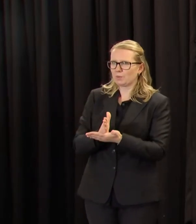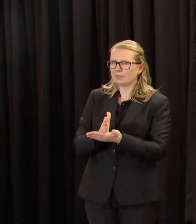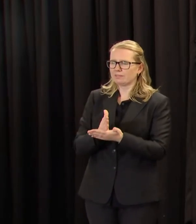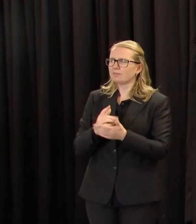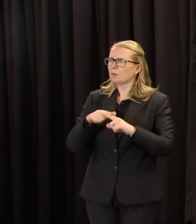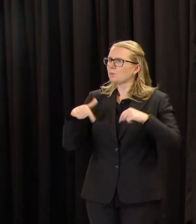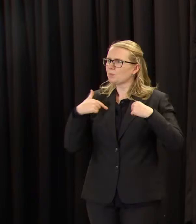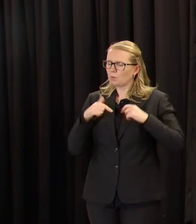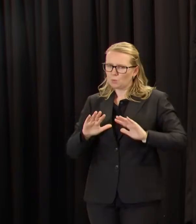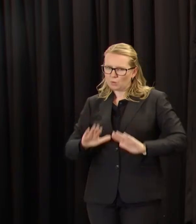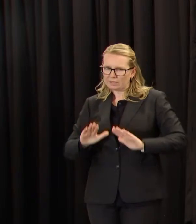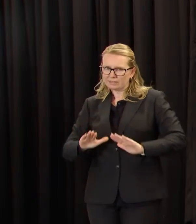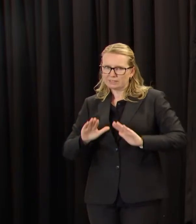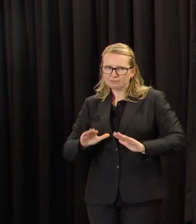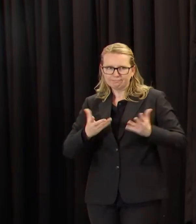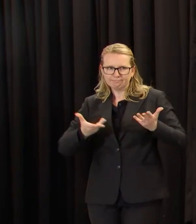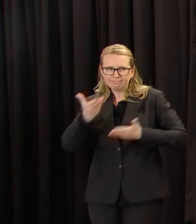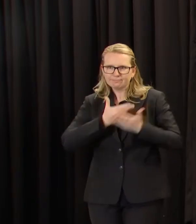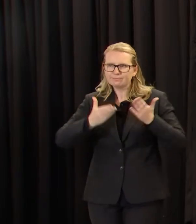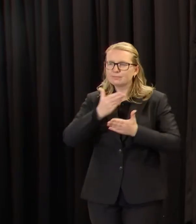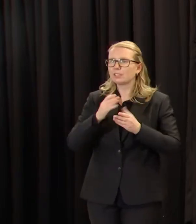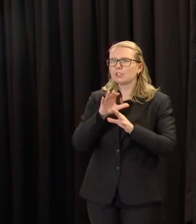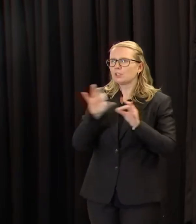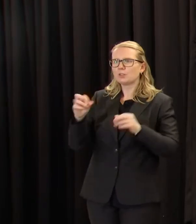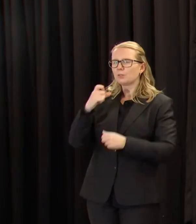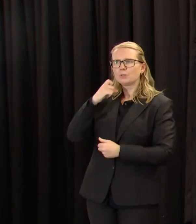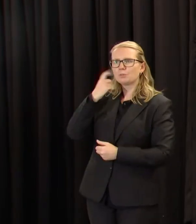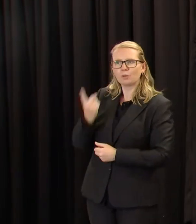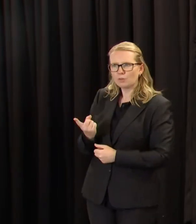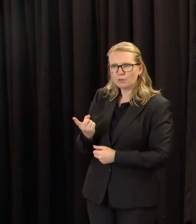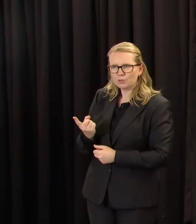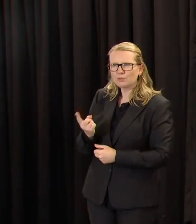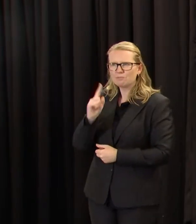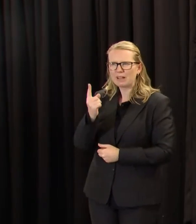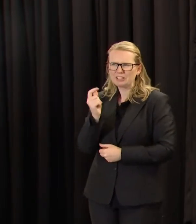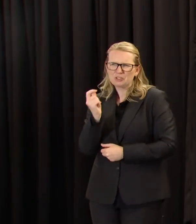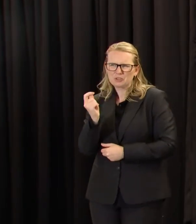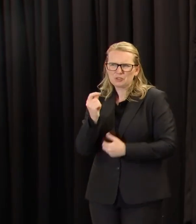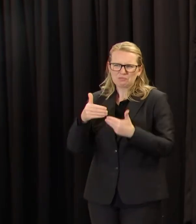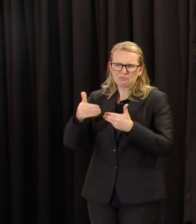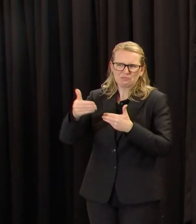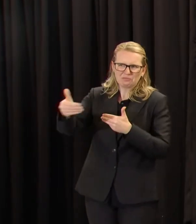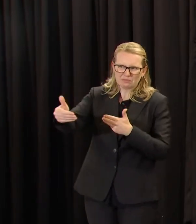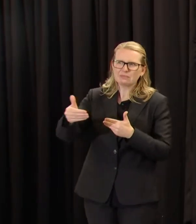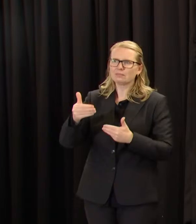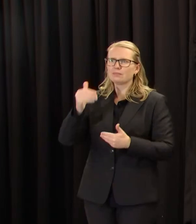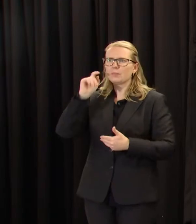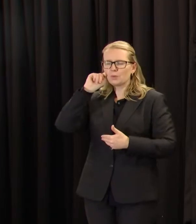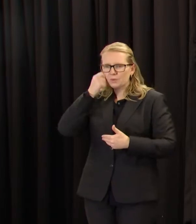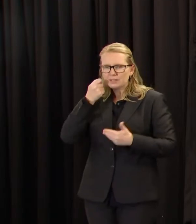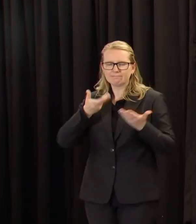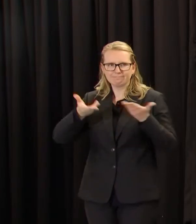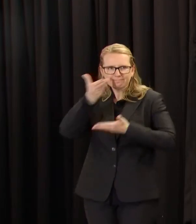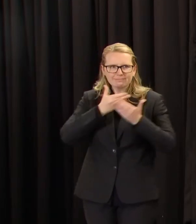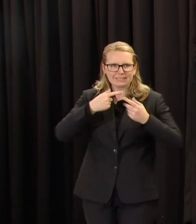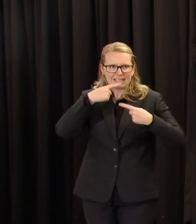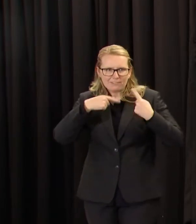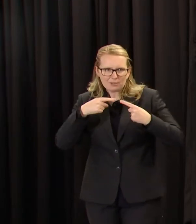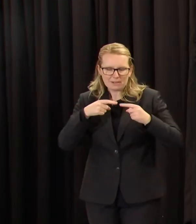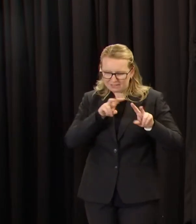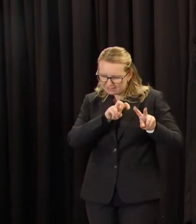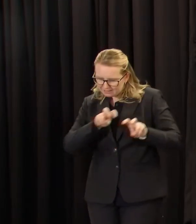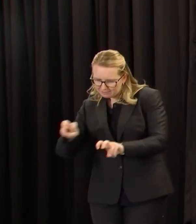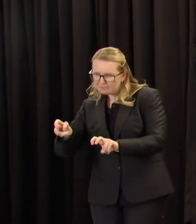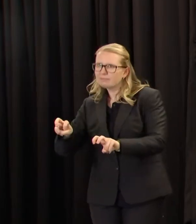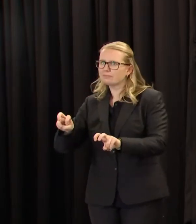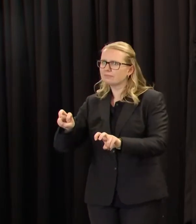so it's not going to be tomorrow, but it will be as soon as possible, and we'll balance up getting as much data and being as close to the